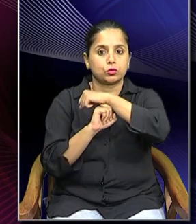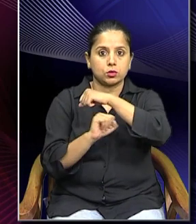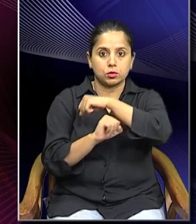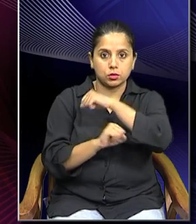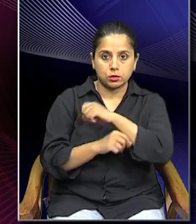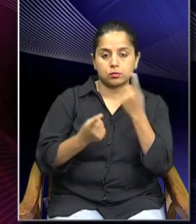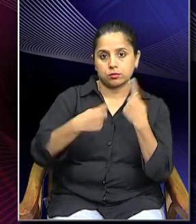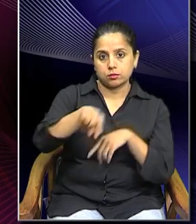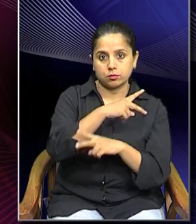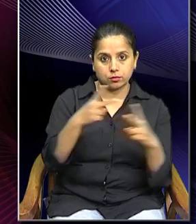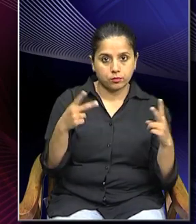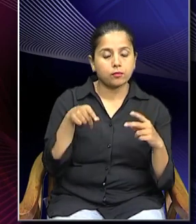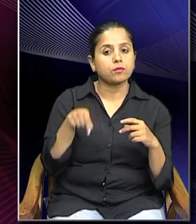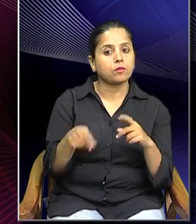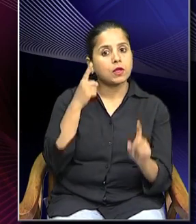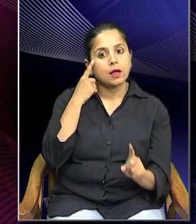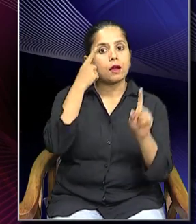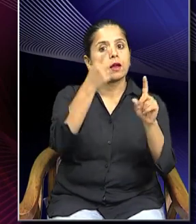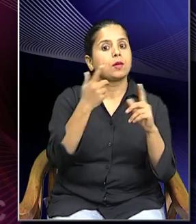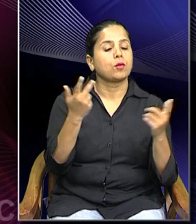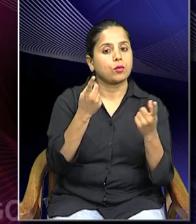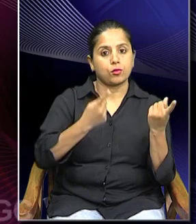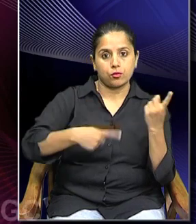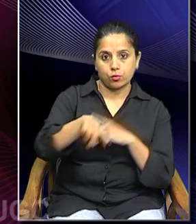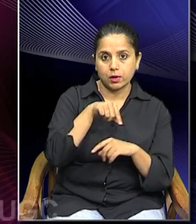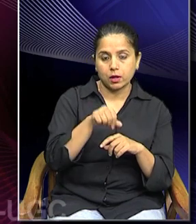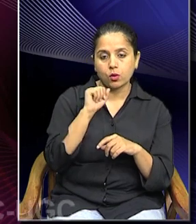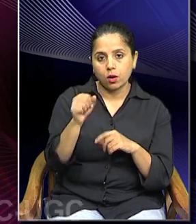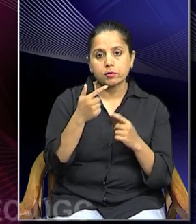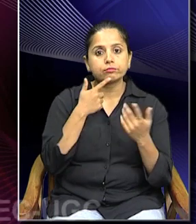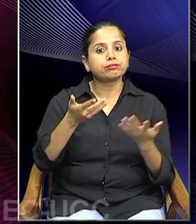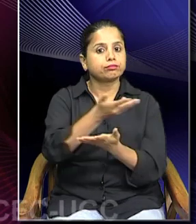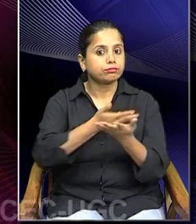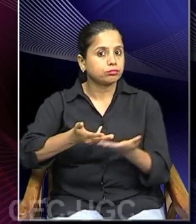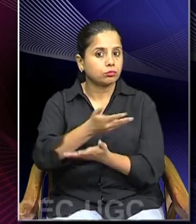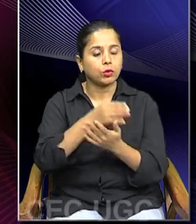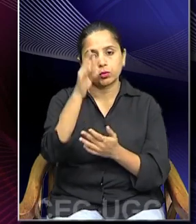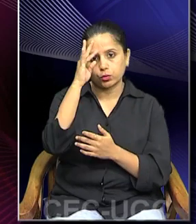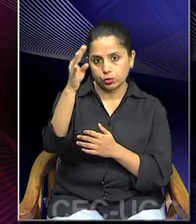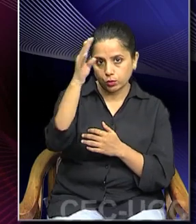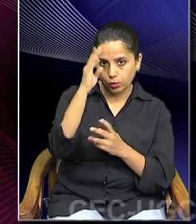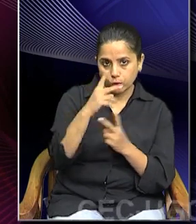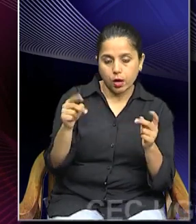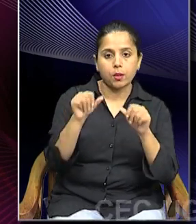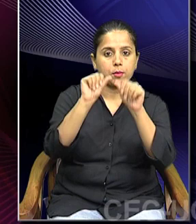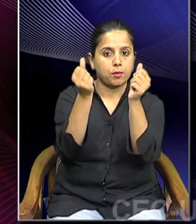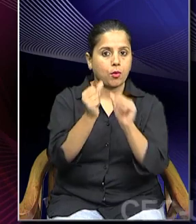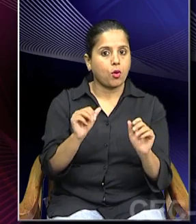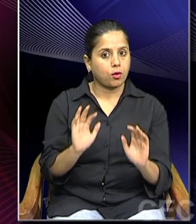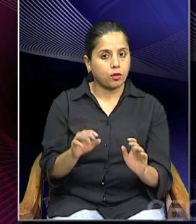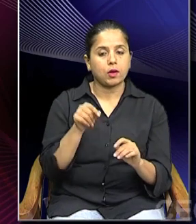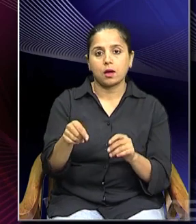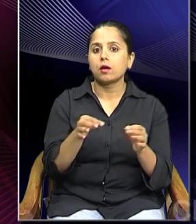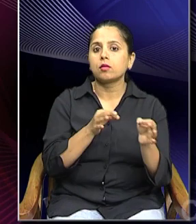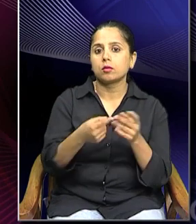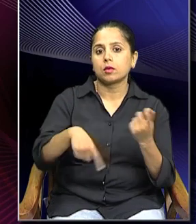argument and aimed towards an interactive theoretical model that